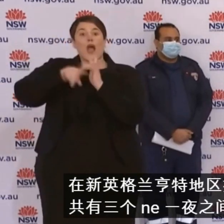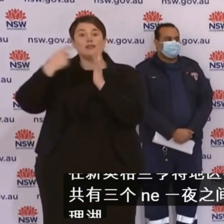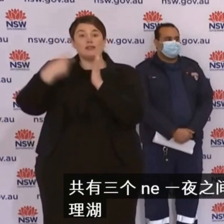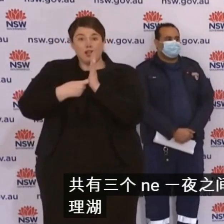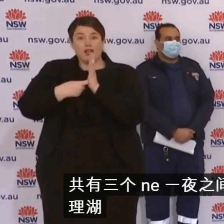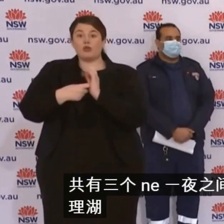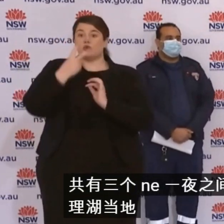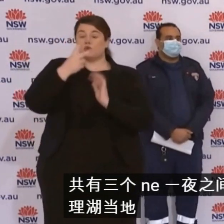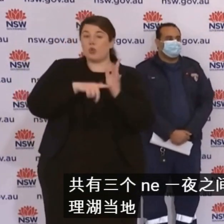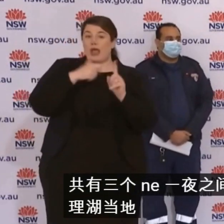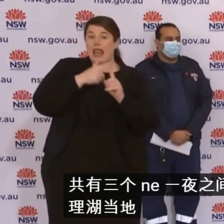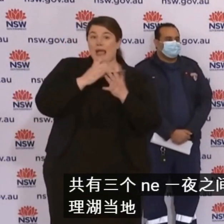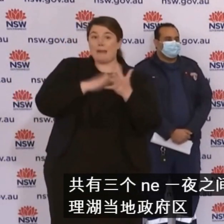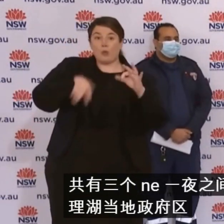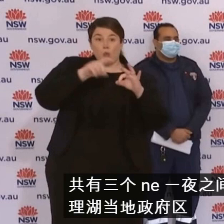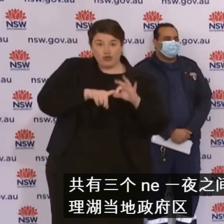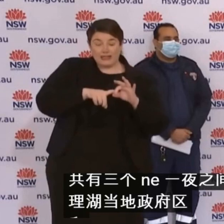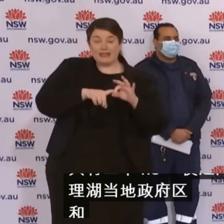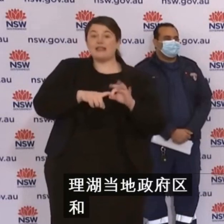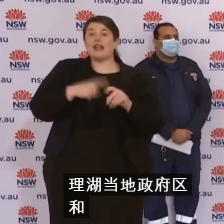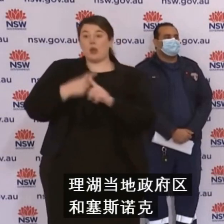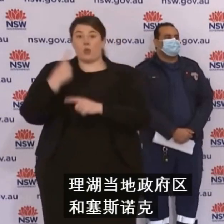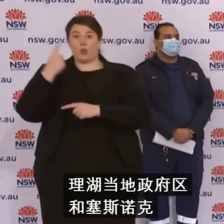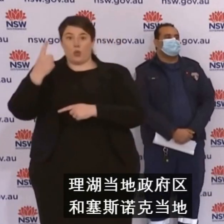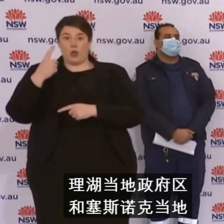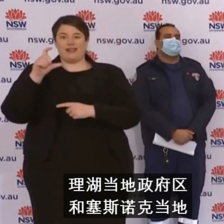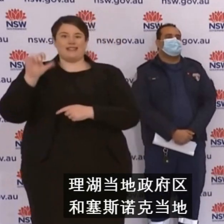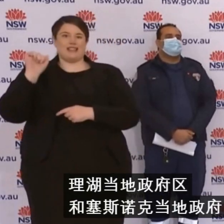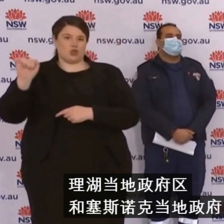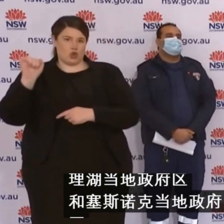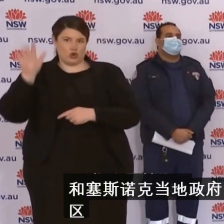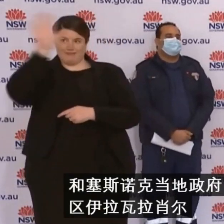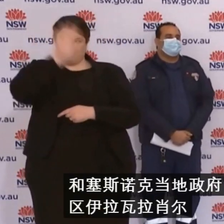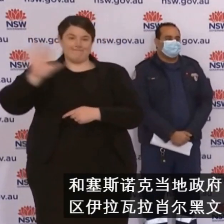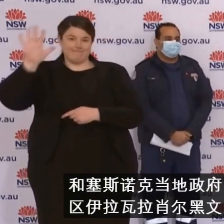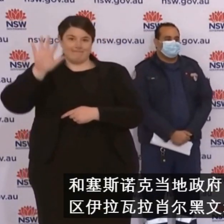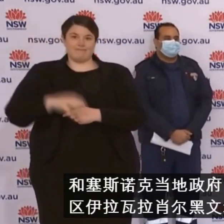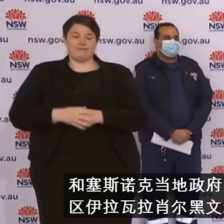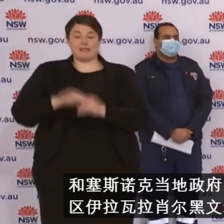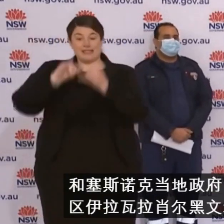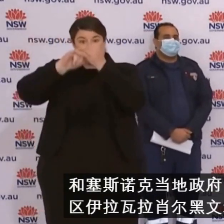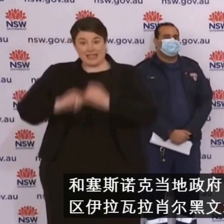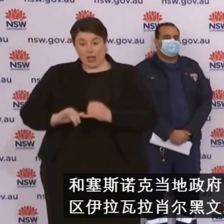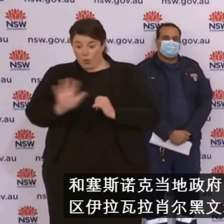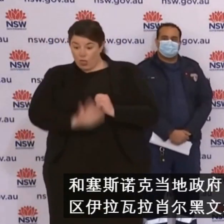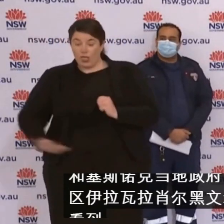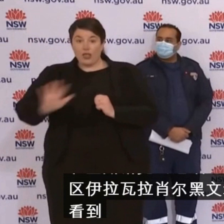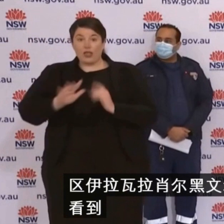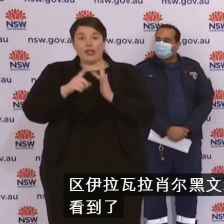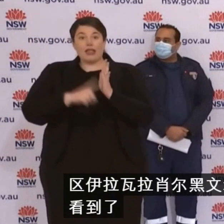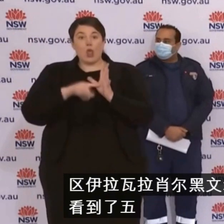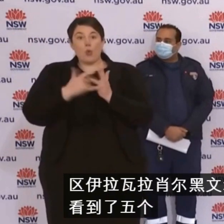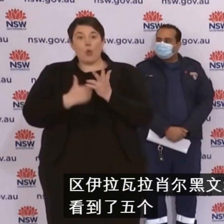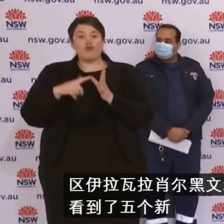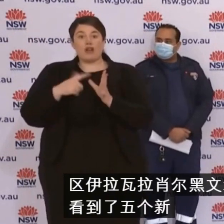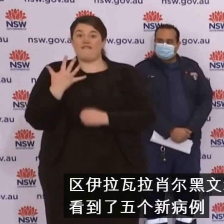overnight, 2 in the Lake Macquarie local government area and 1 in the Cessnock local government area. The Illawarra Shoalhaven, again, we saw